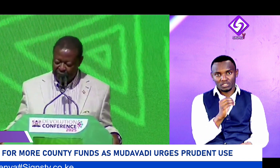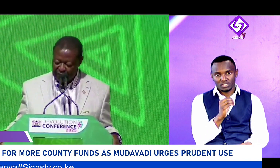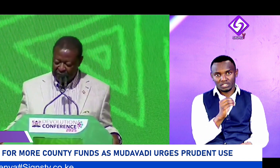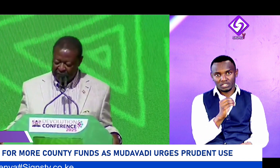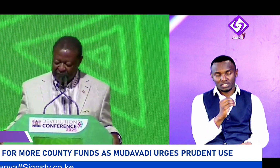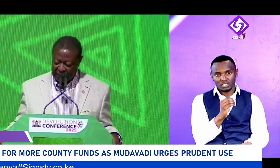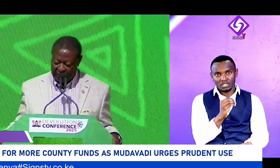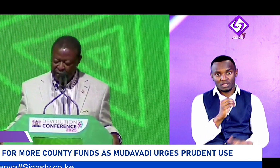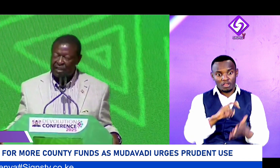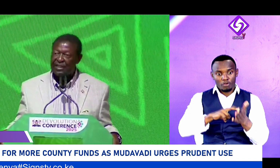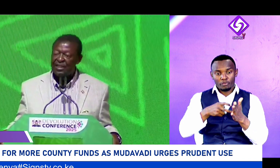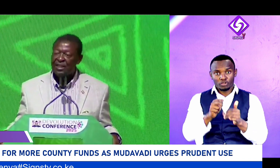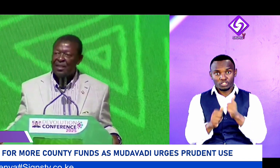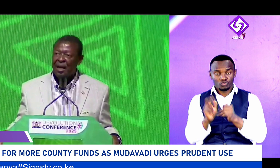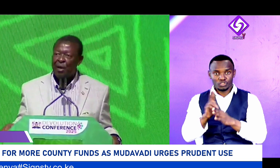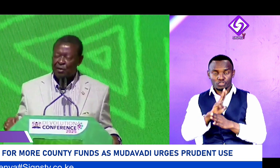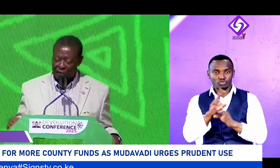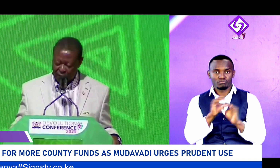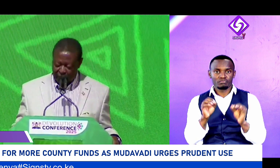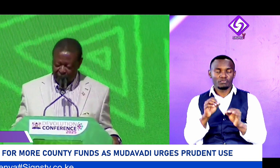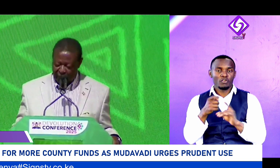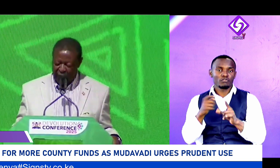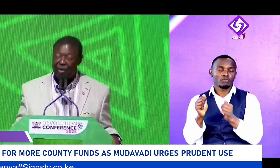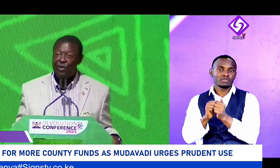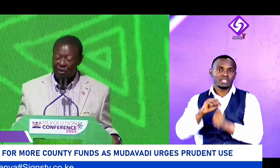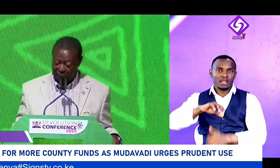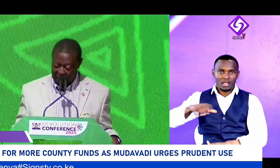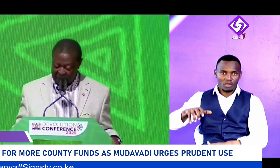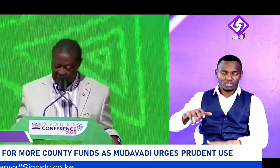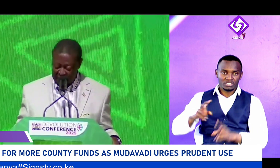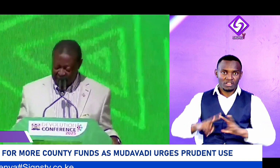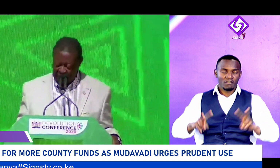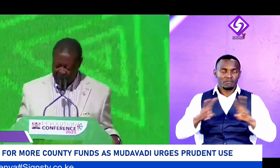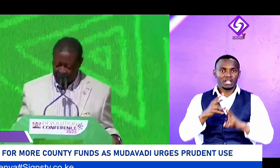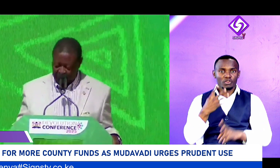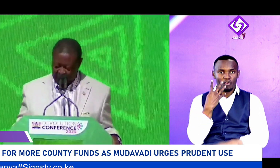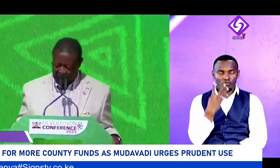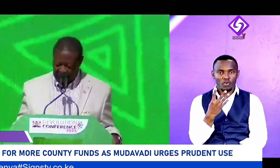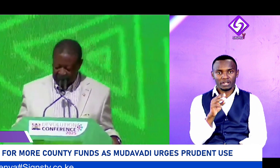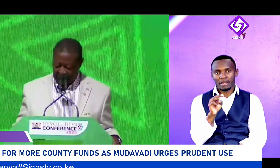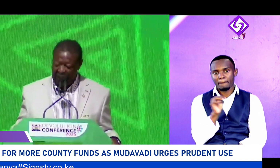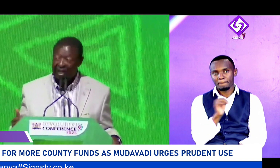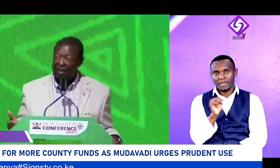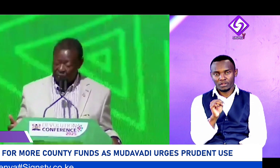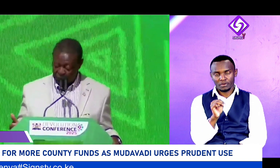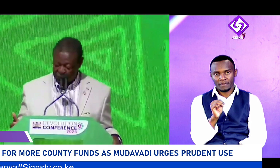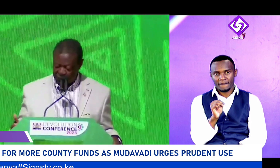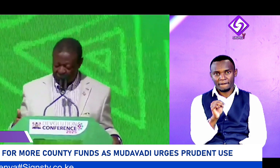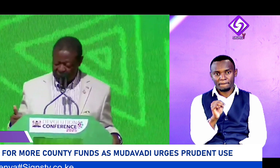unutilized projects in 10 counties amounting to about 400 million Kenya shillings. These are issues that